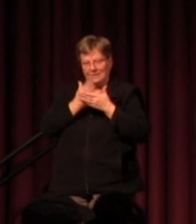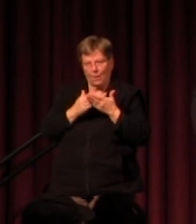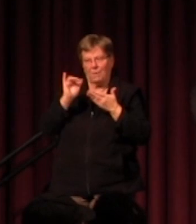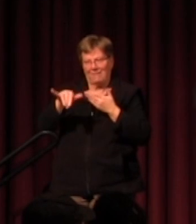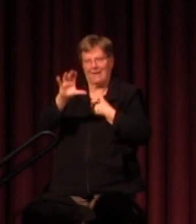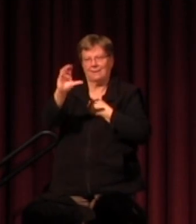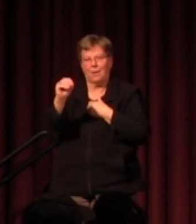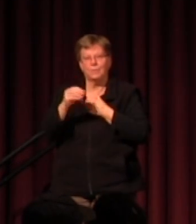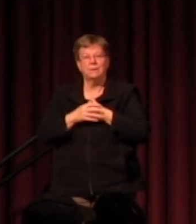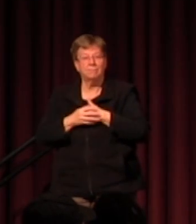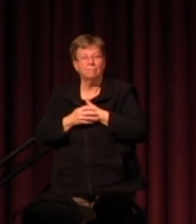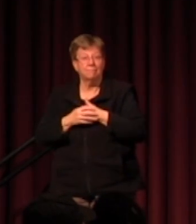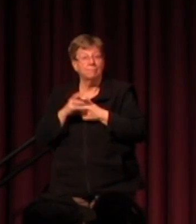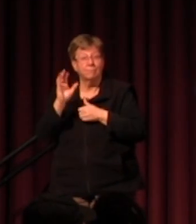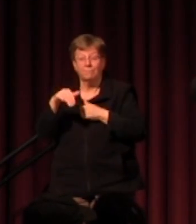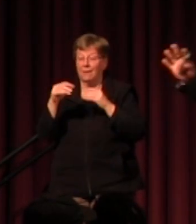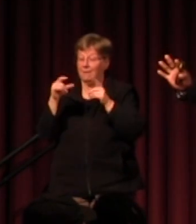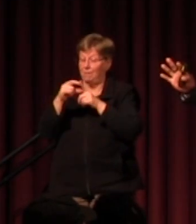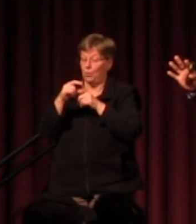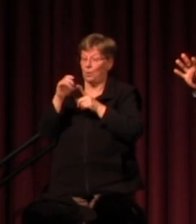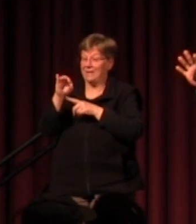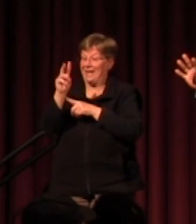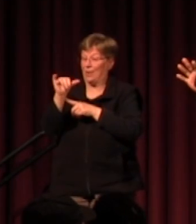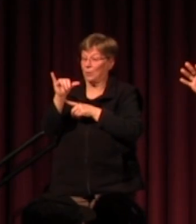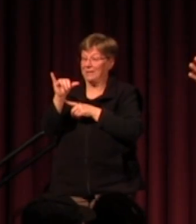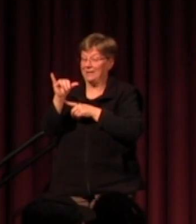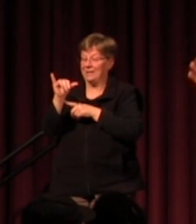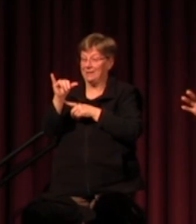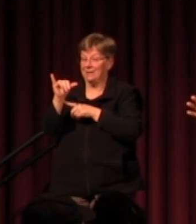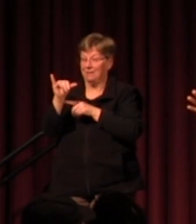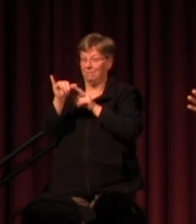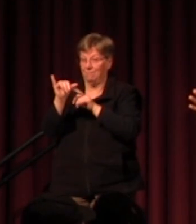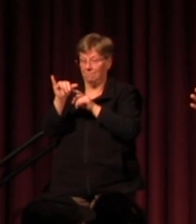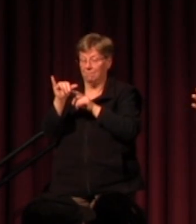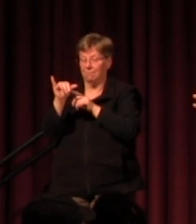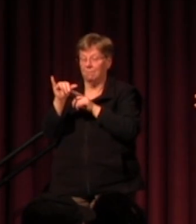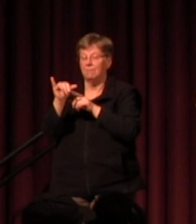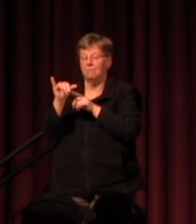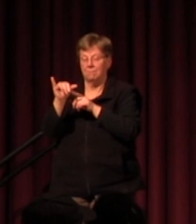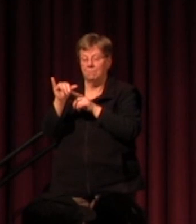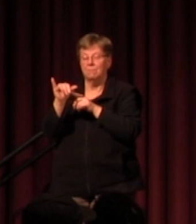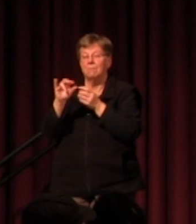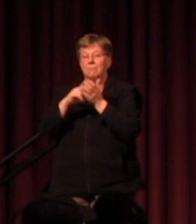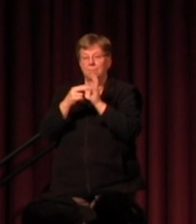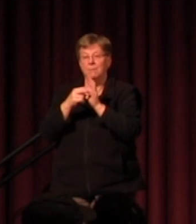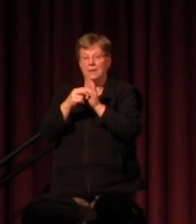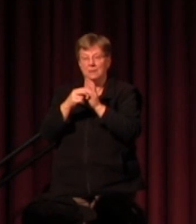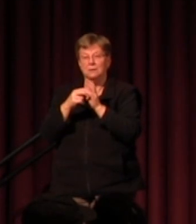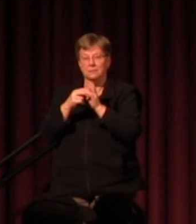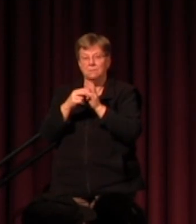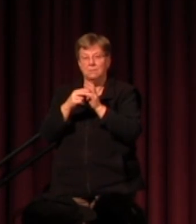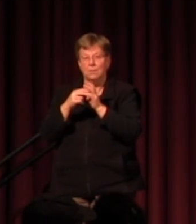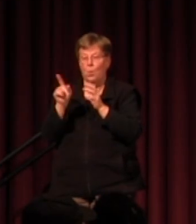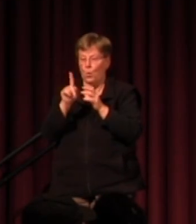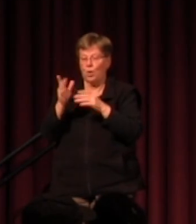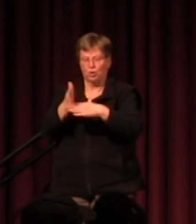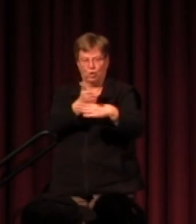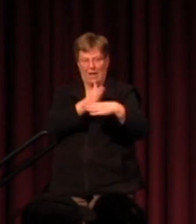So the term equity, when you remove it from sort of the JEDI space, means spaces where there's shared